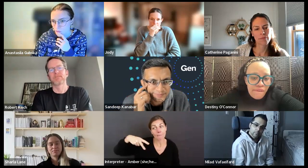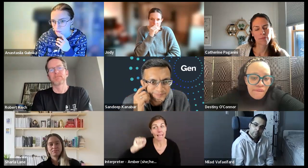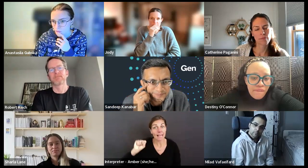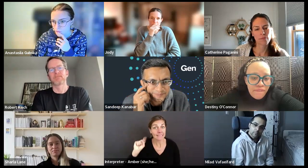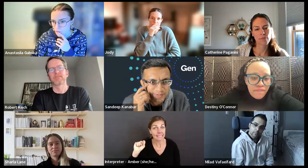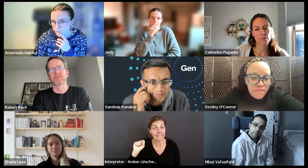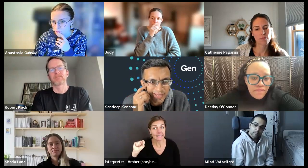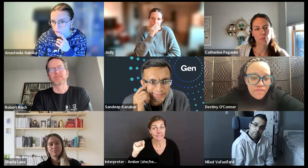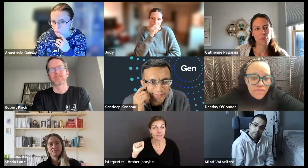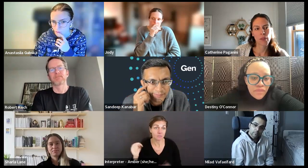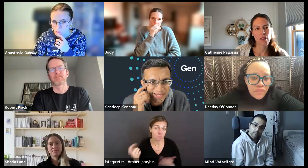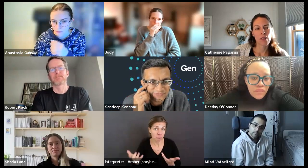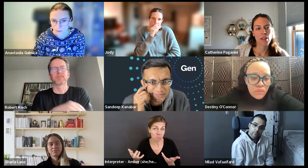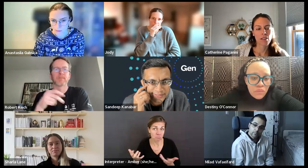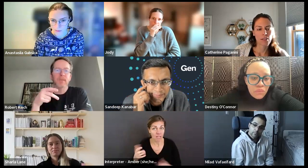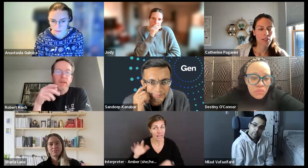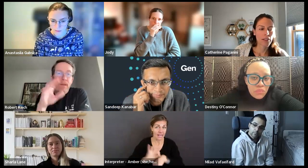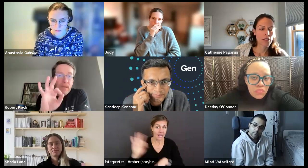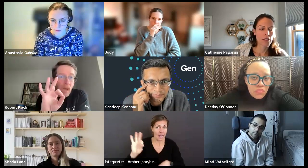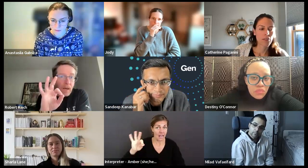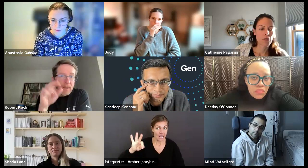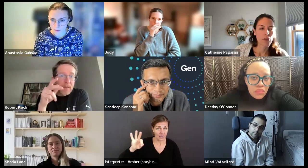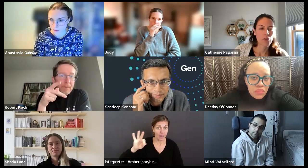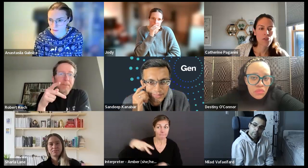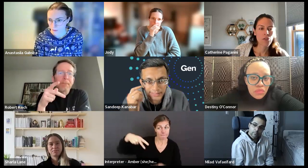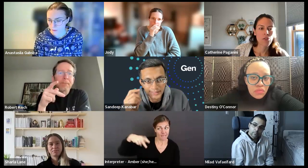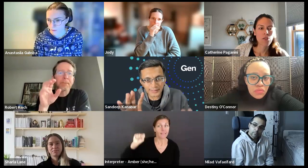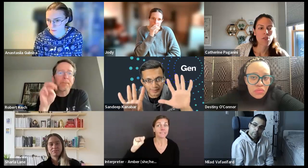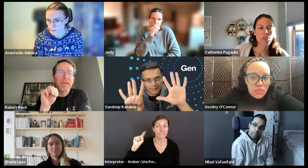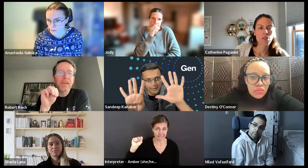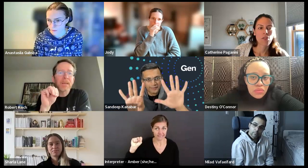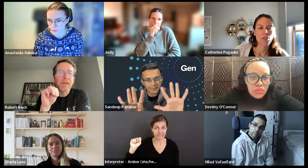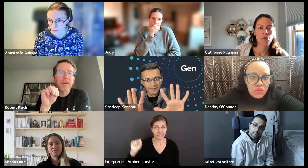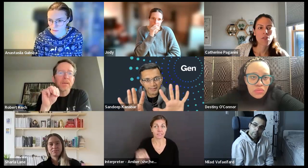something. 9 a.m. Pacific time.